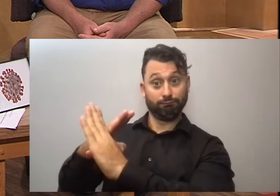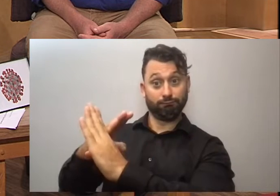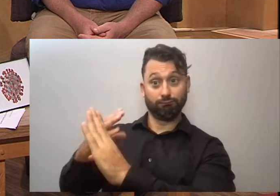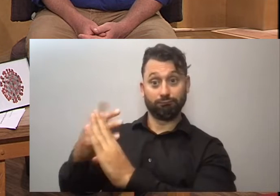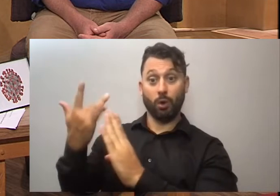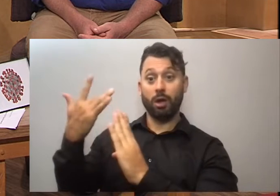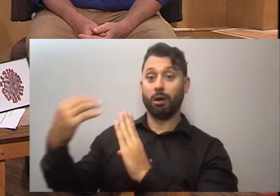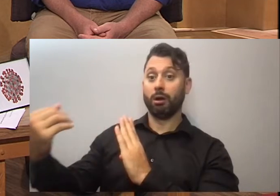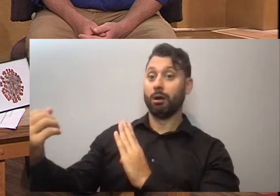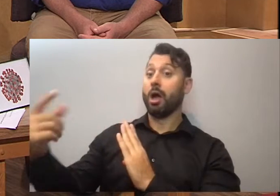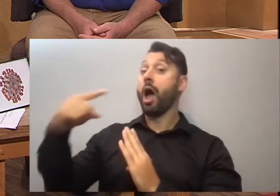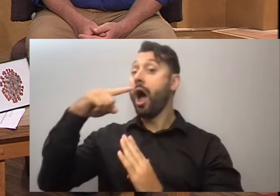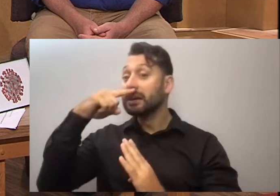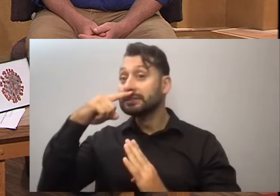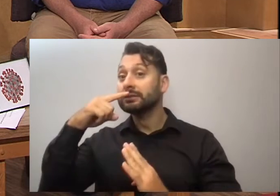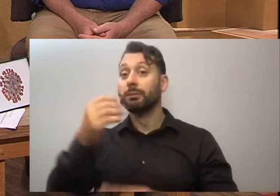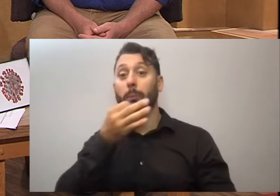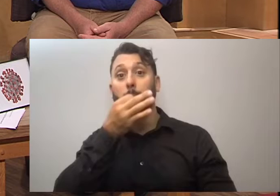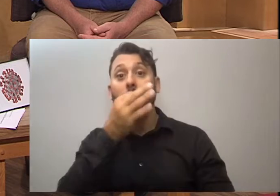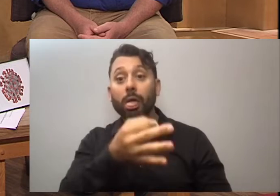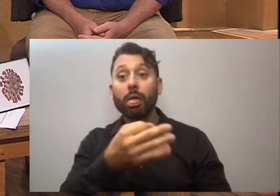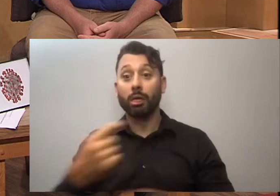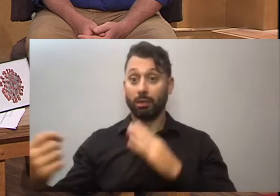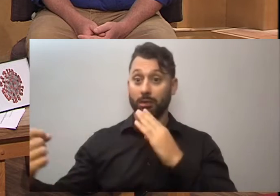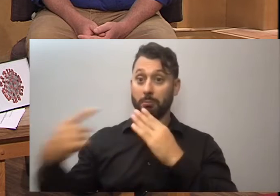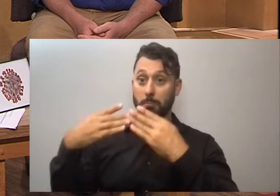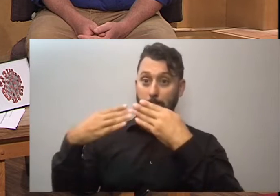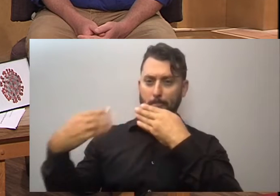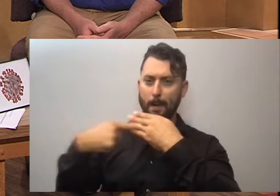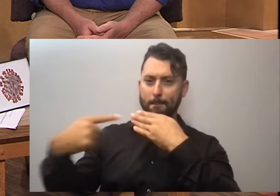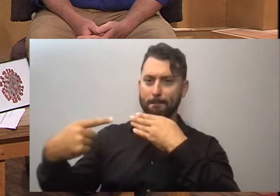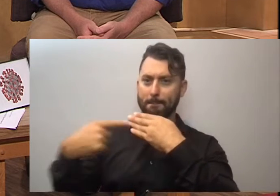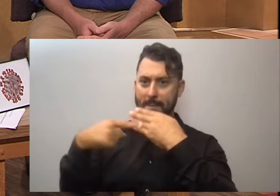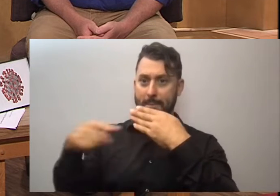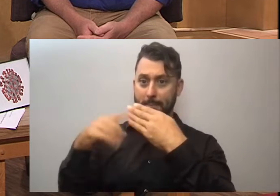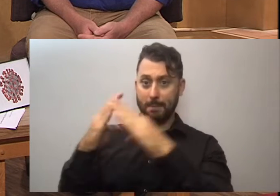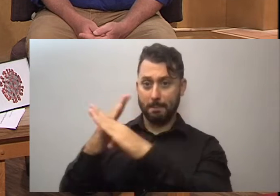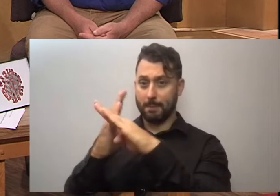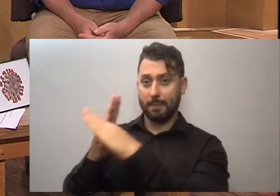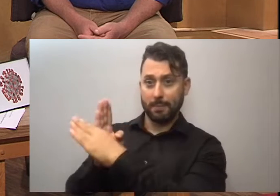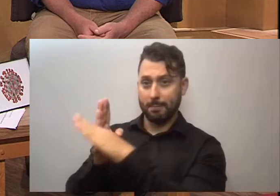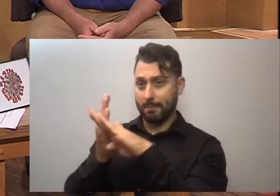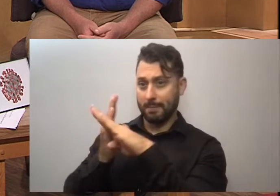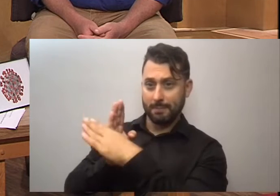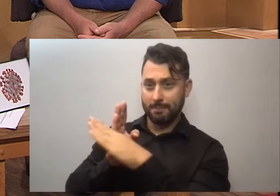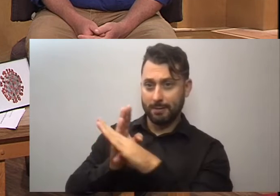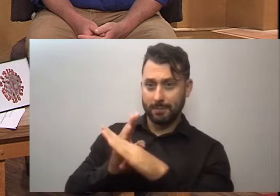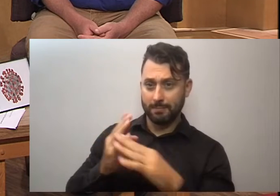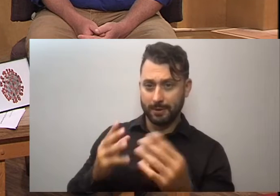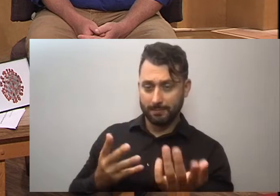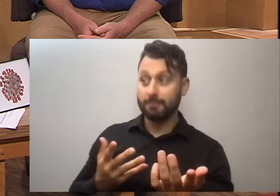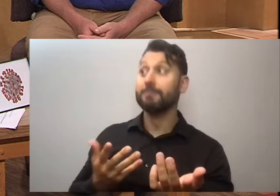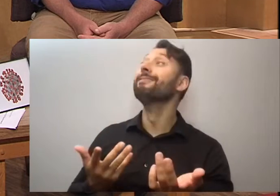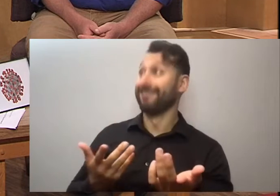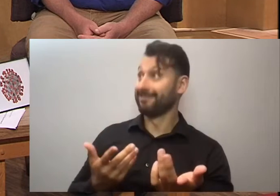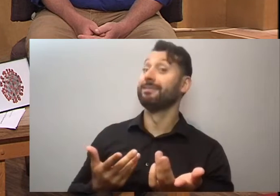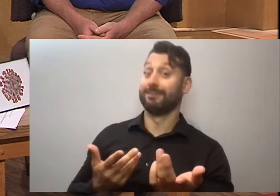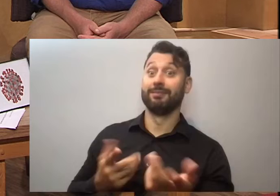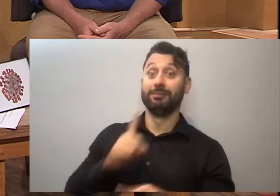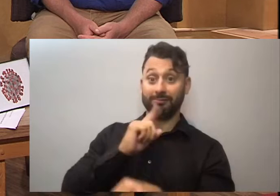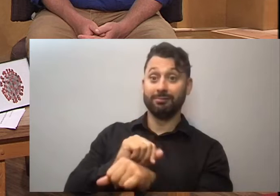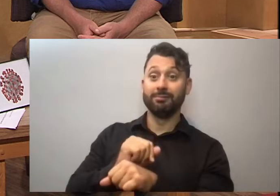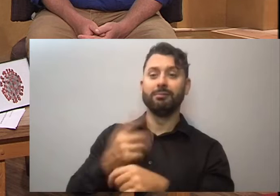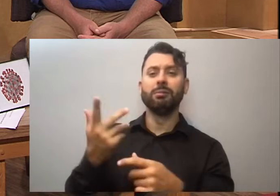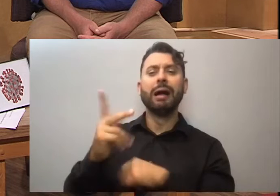and that's to prevent the spread of the virus. And if both individuals facing each other have the